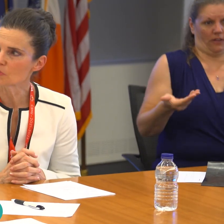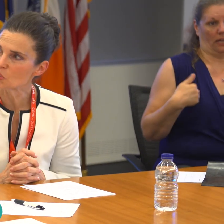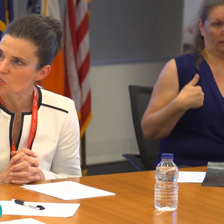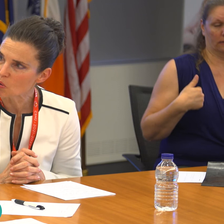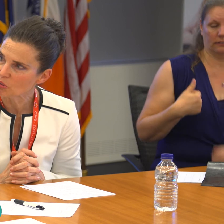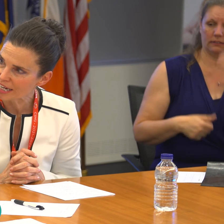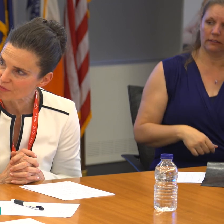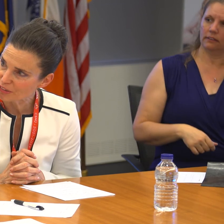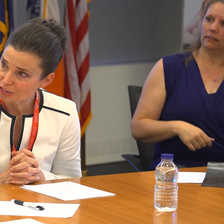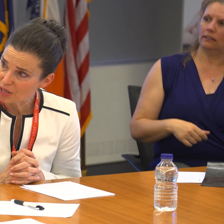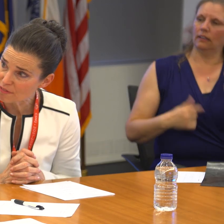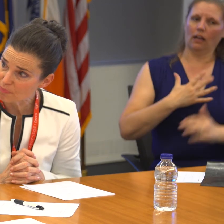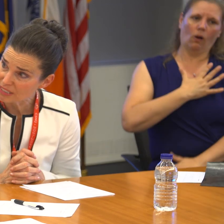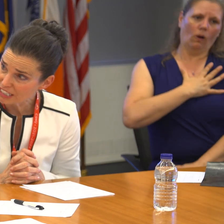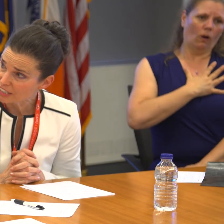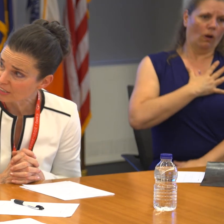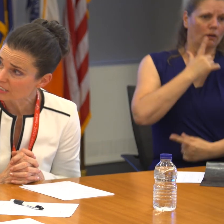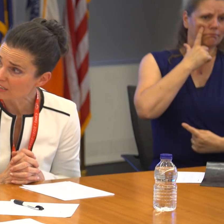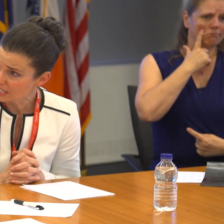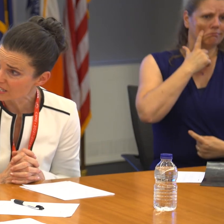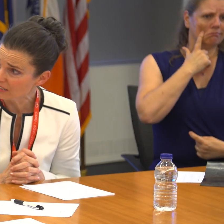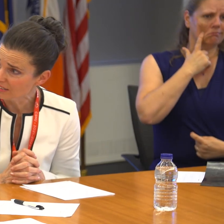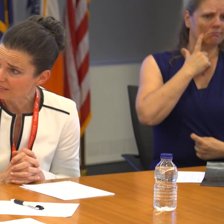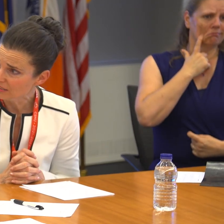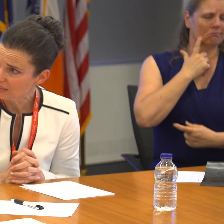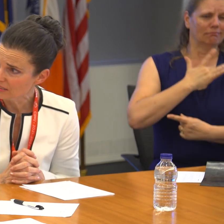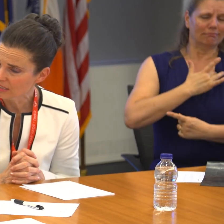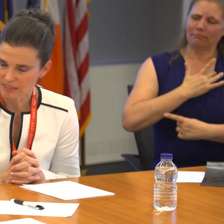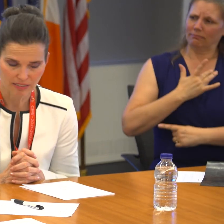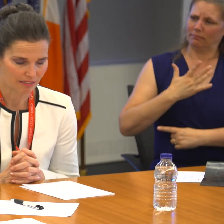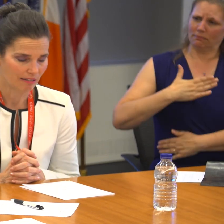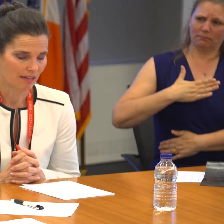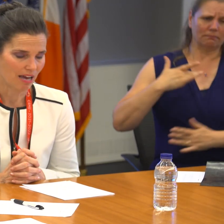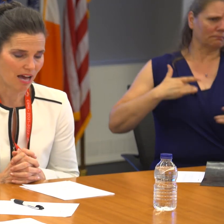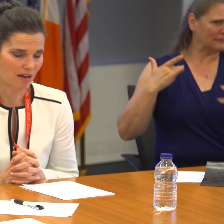I am so grateful to have been here to listen.